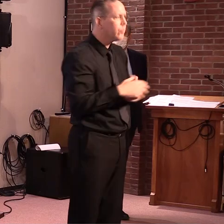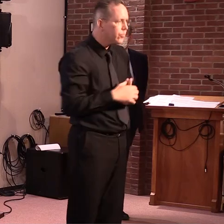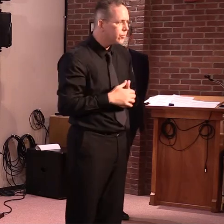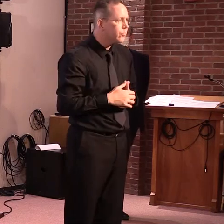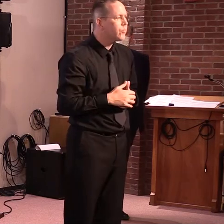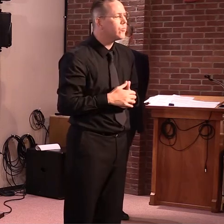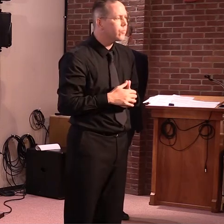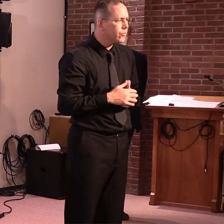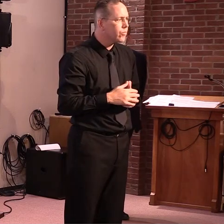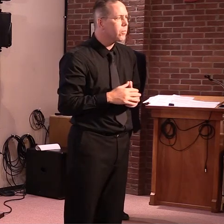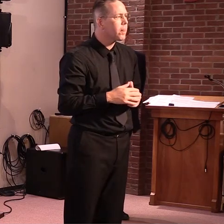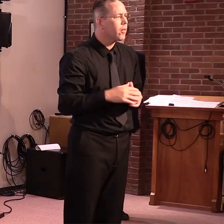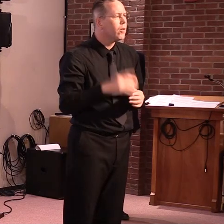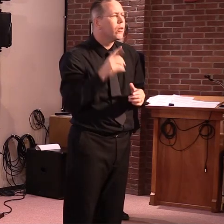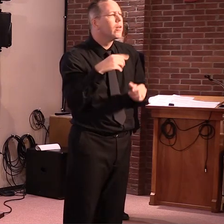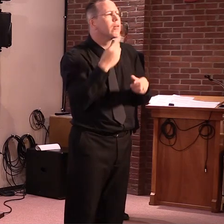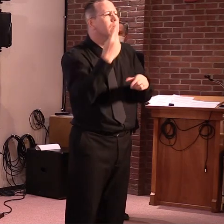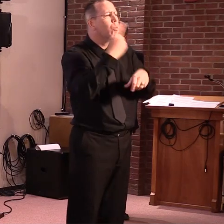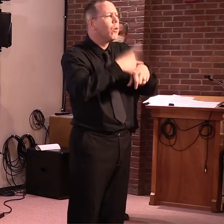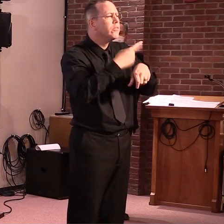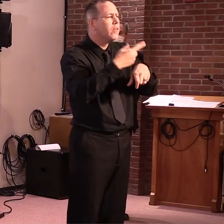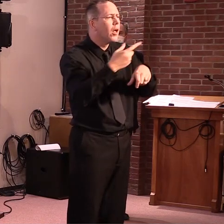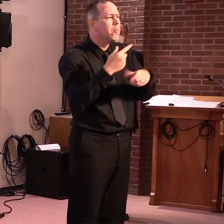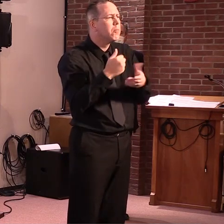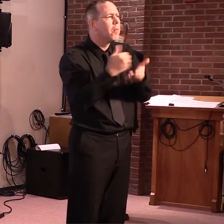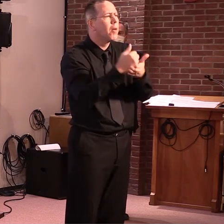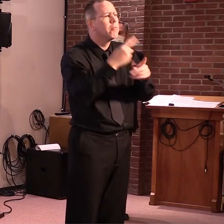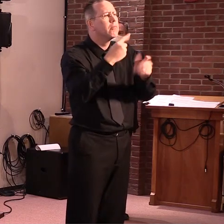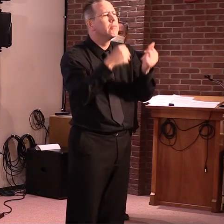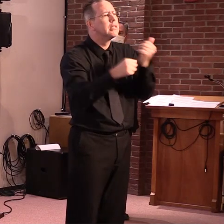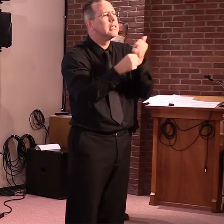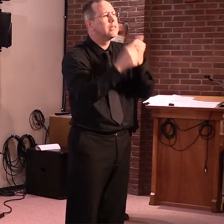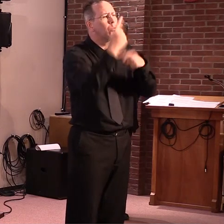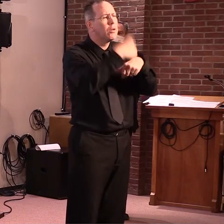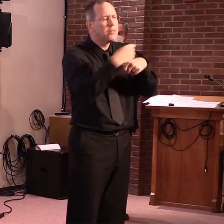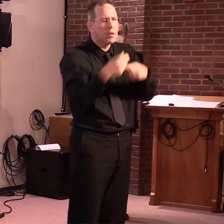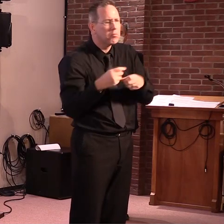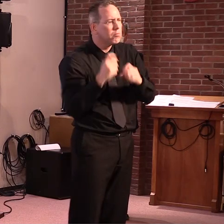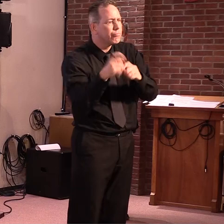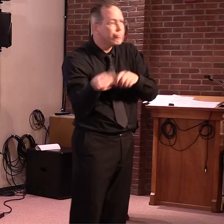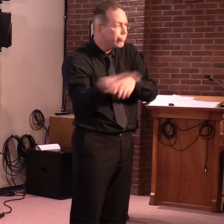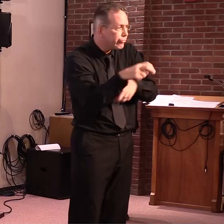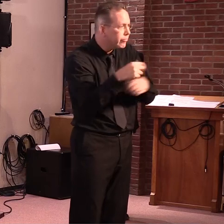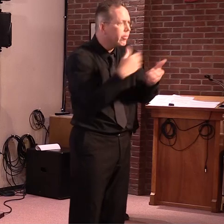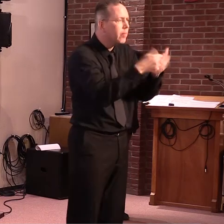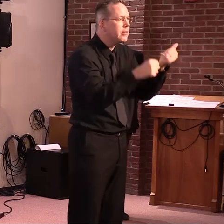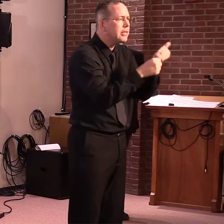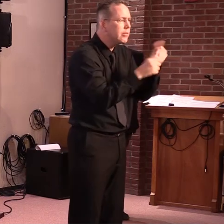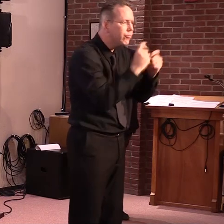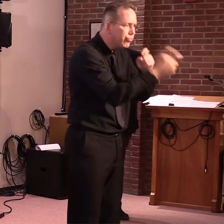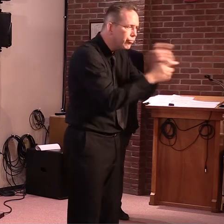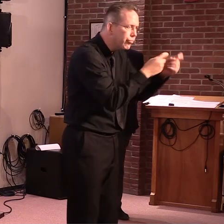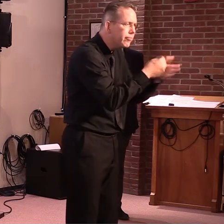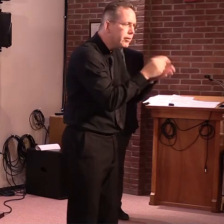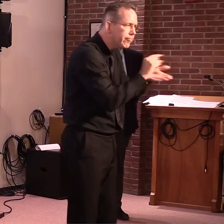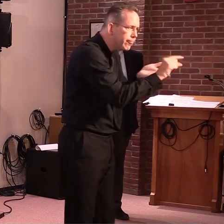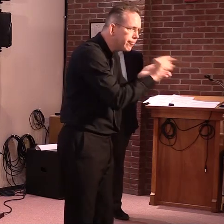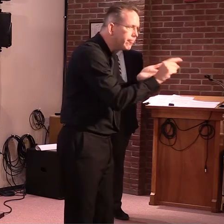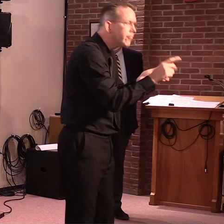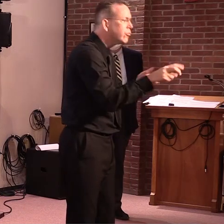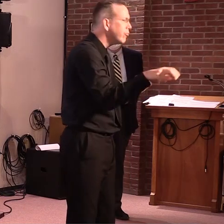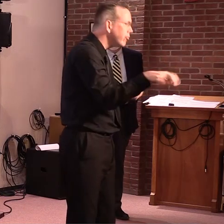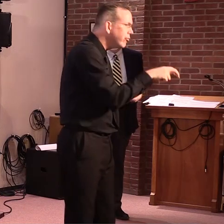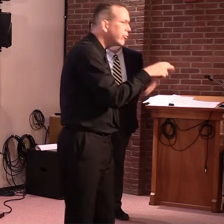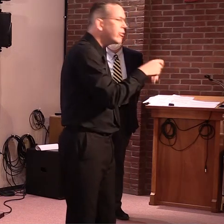$2,500 to $8,000 for 720 households to assist them in their time of need to